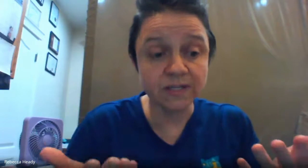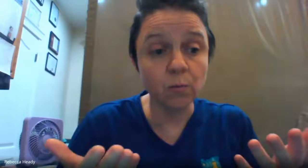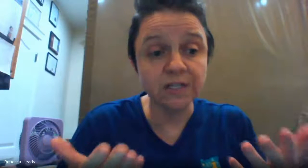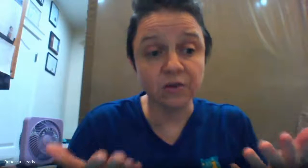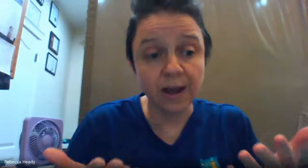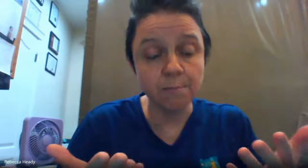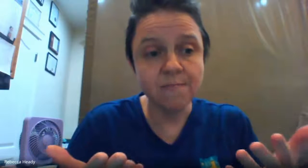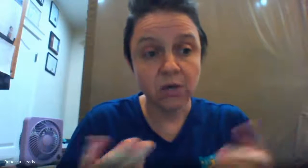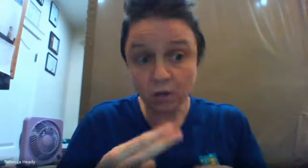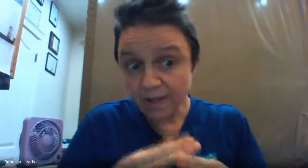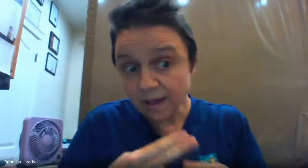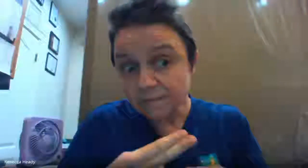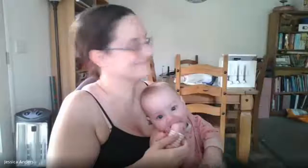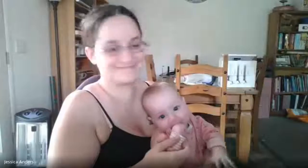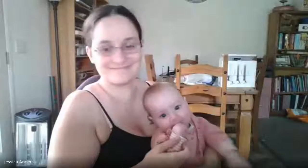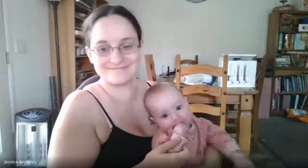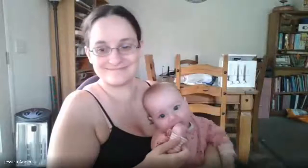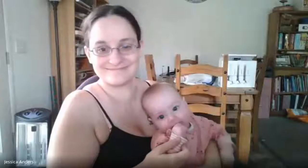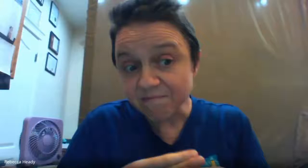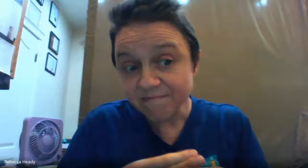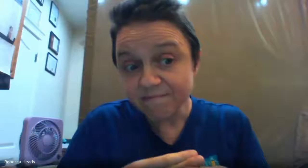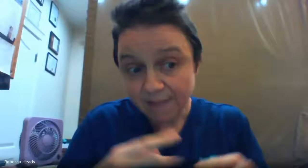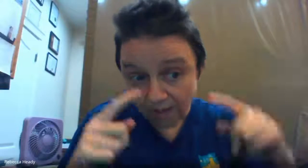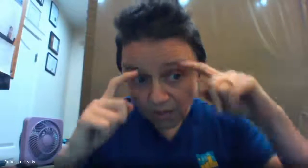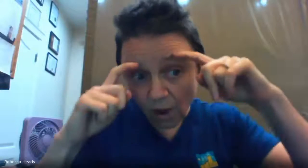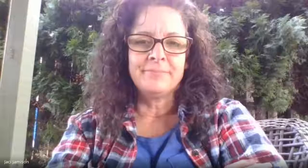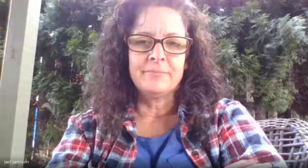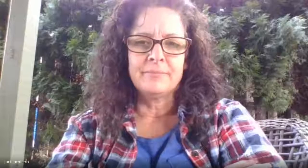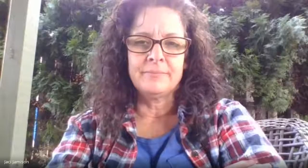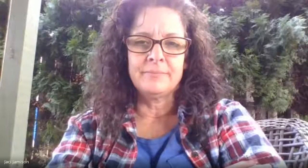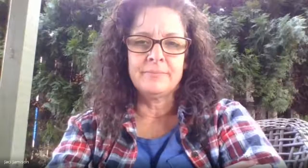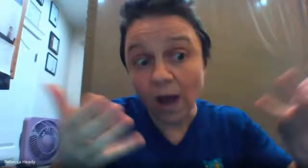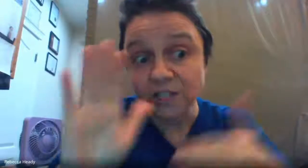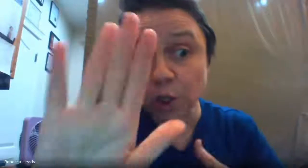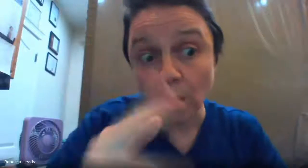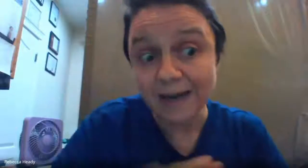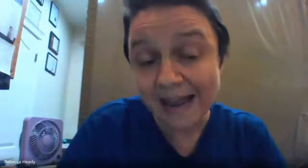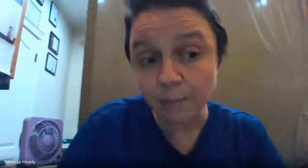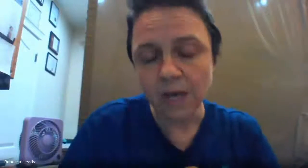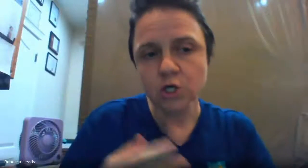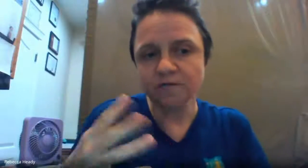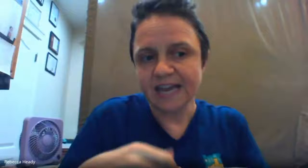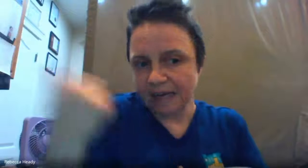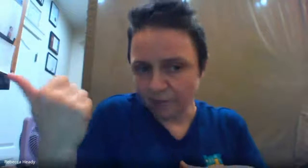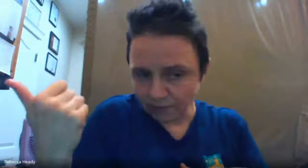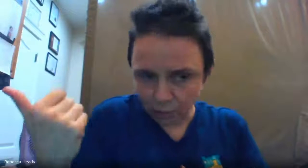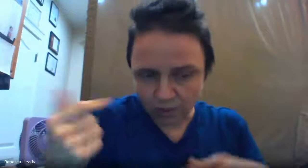name, you can be like, what's your name? So without signing what's your name, you take those two words, but with the